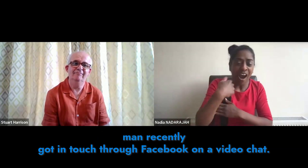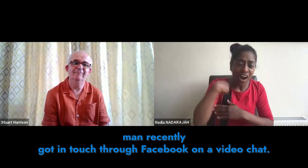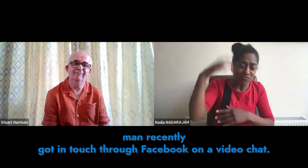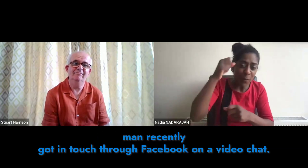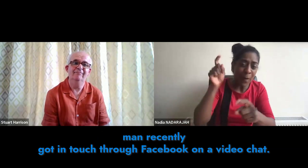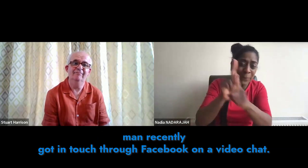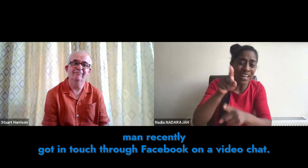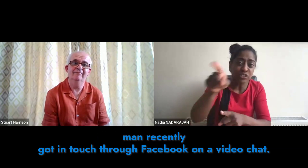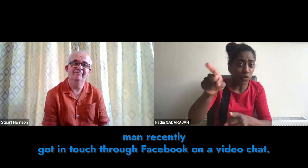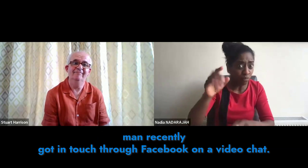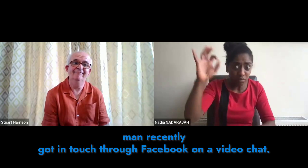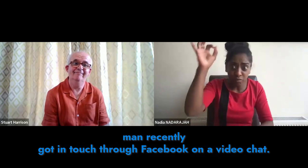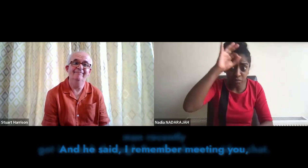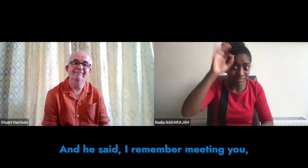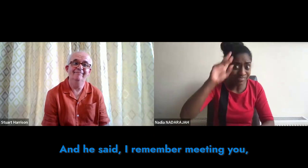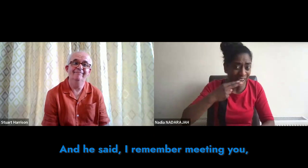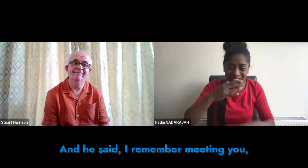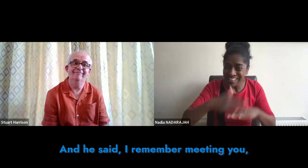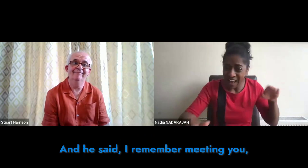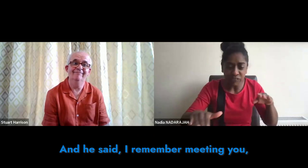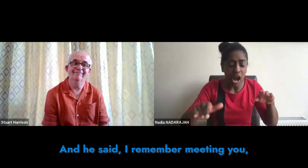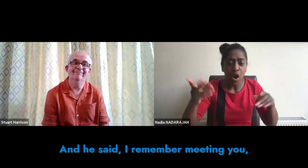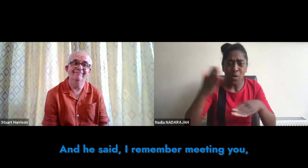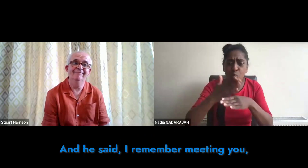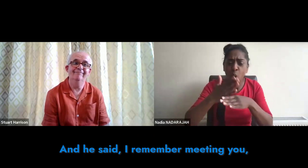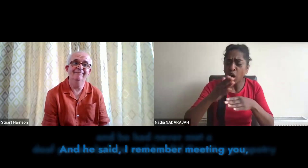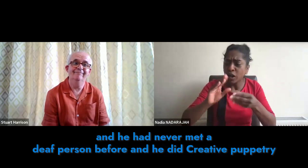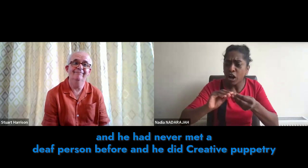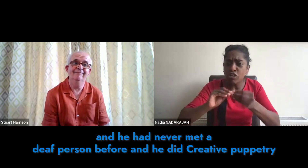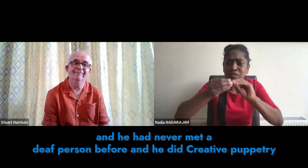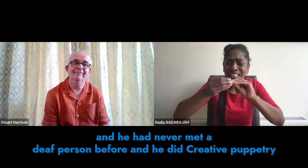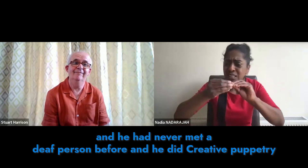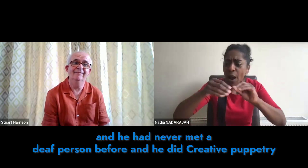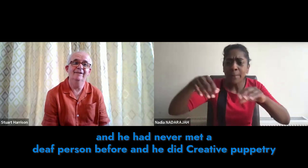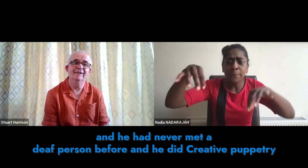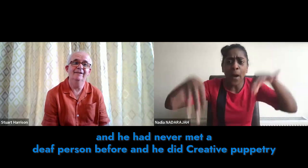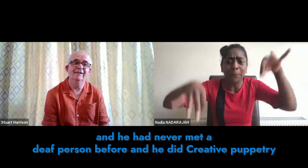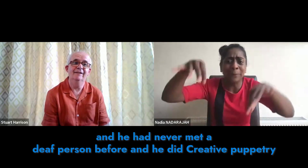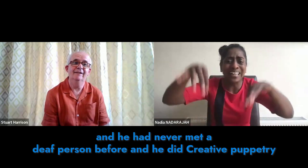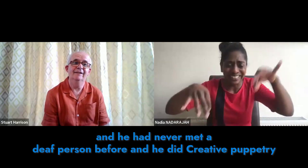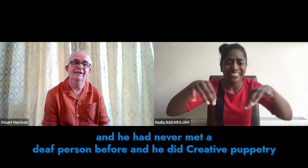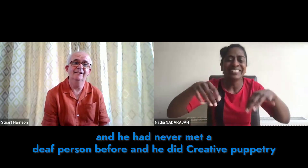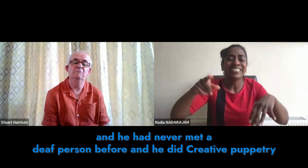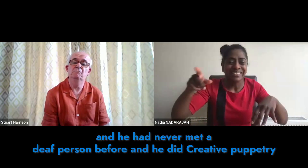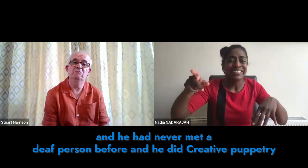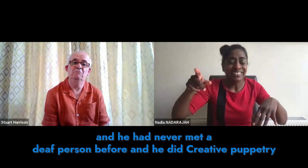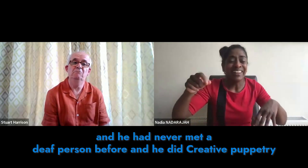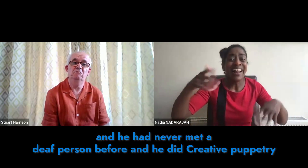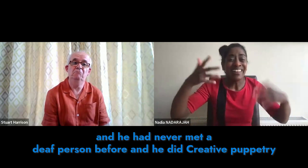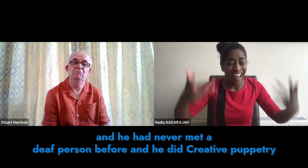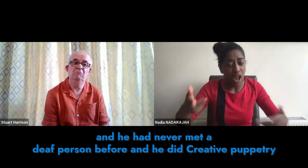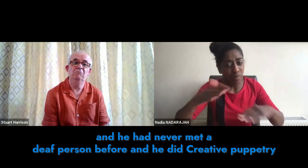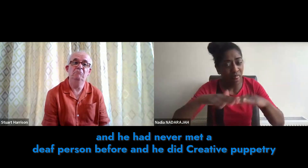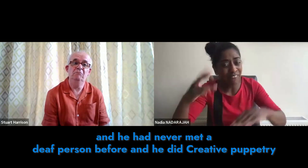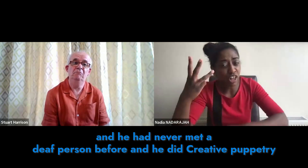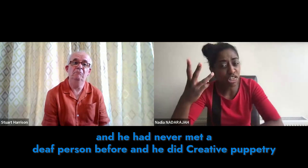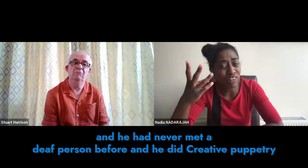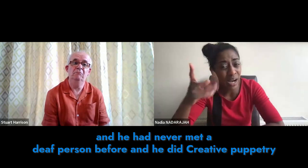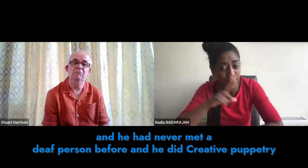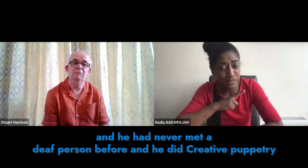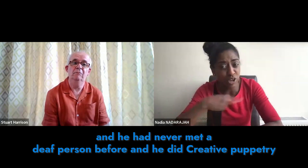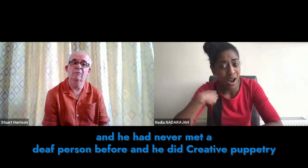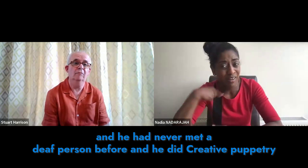through Facebook on a video chat and he said, I remember meeting you and never met a deaf person before and does